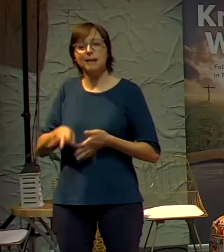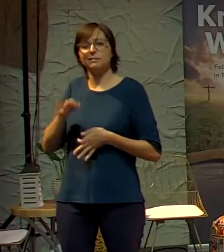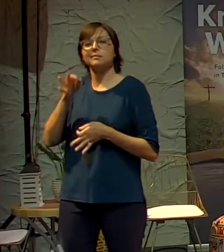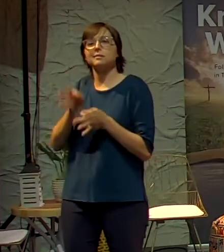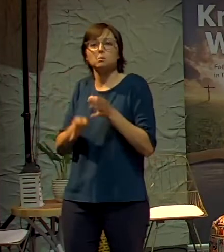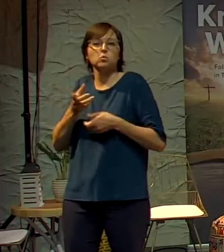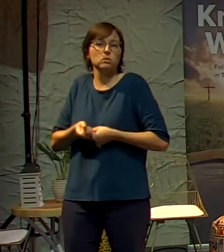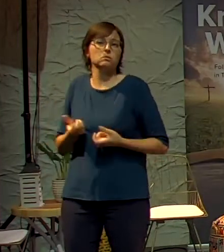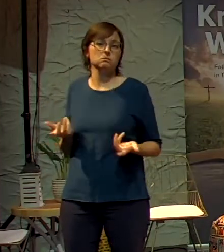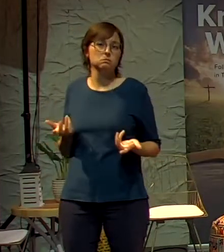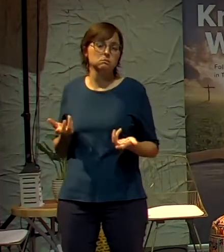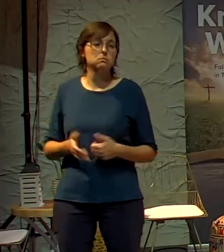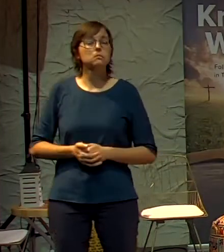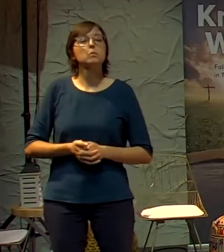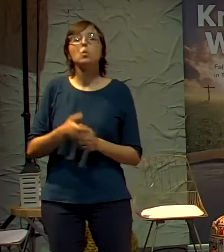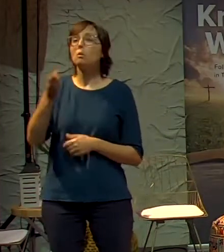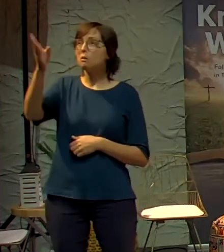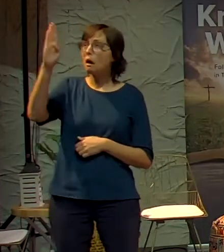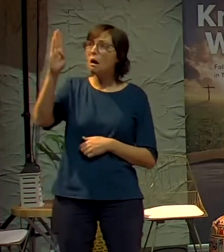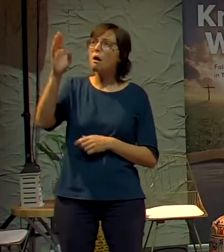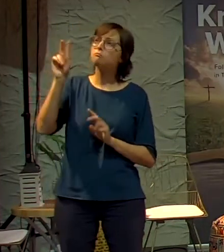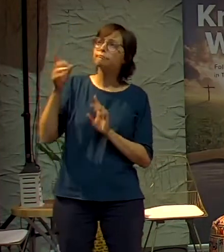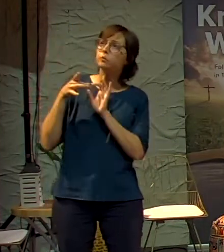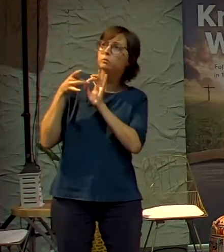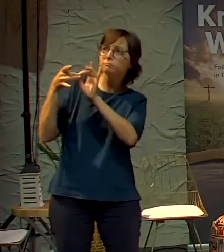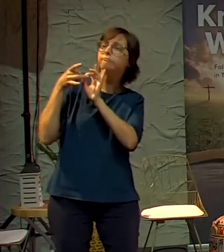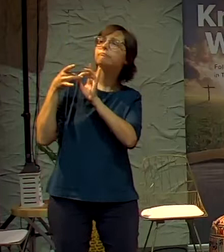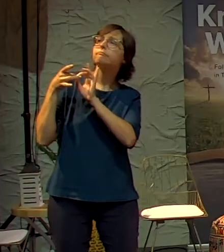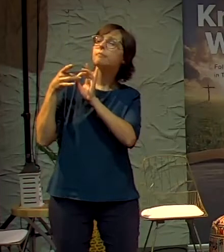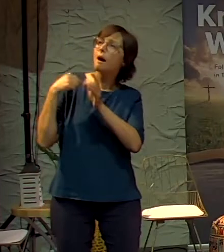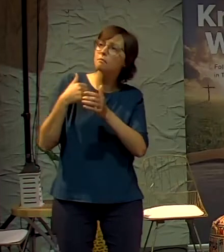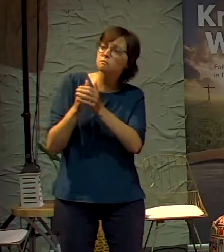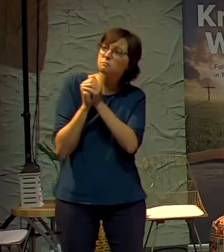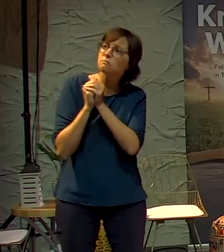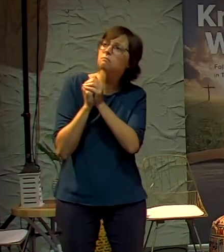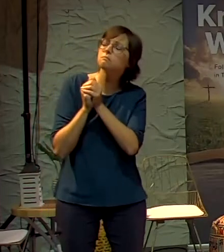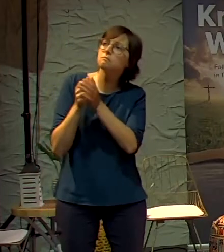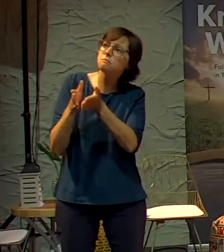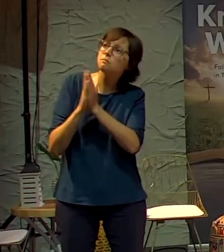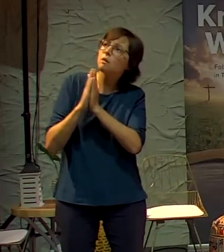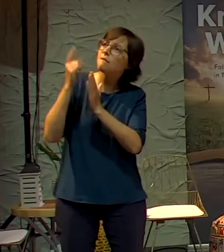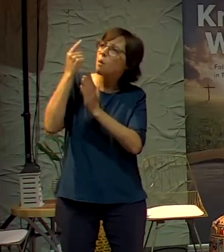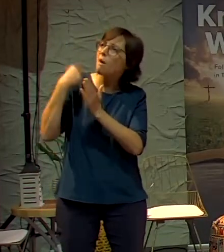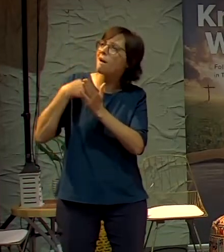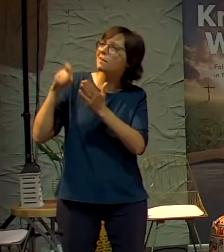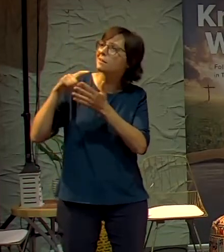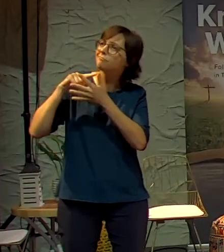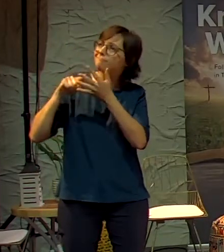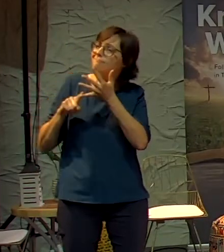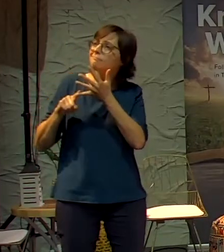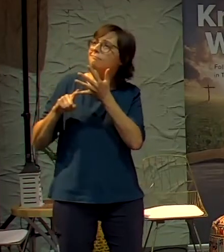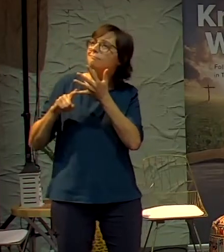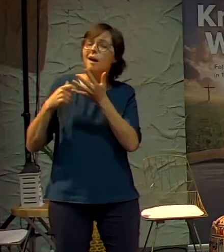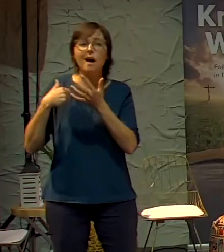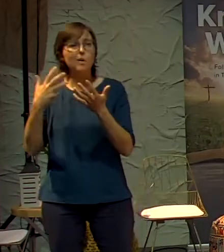basically looking at God and having a relationship with God and basically saying, look, when I pray, I will ask what I need. I will ask what I